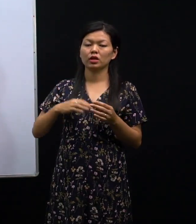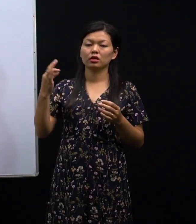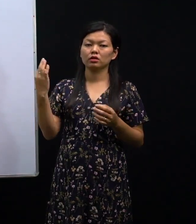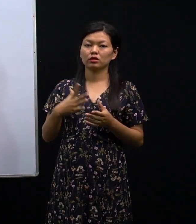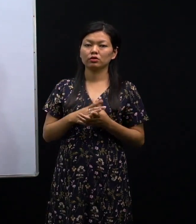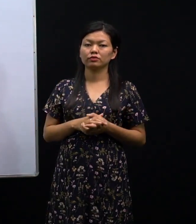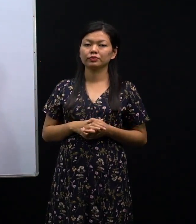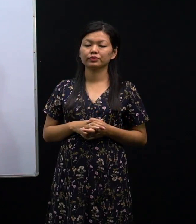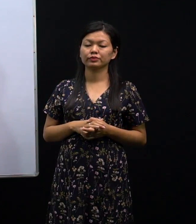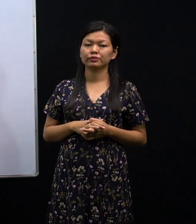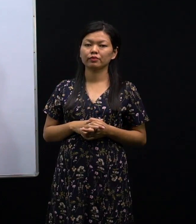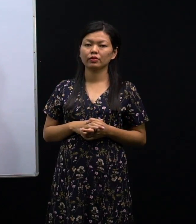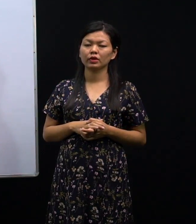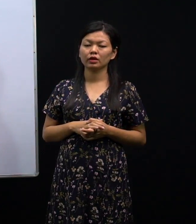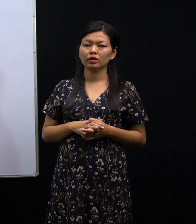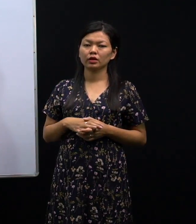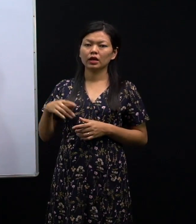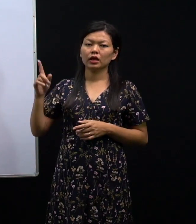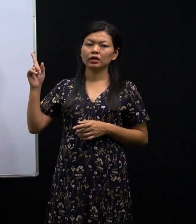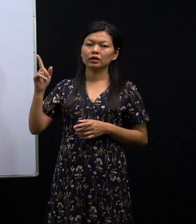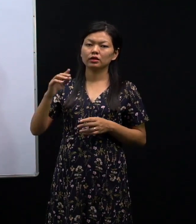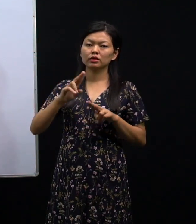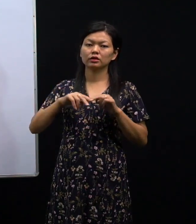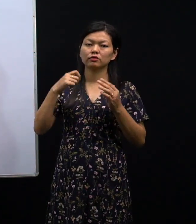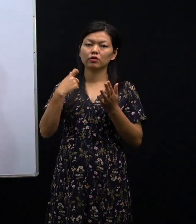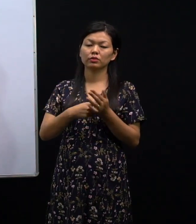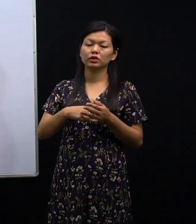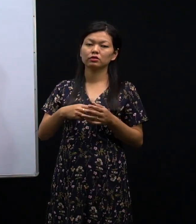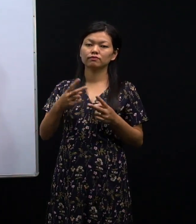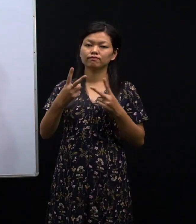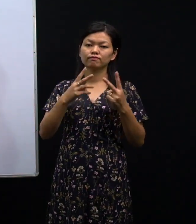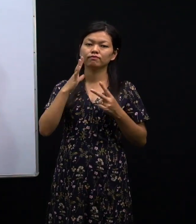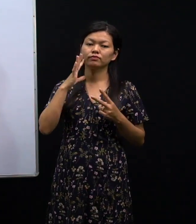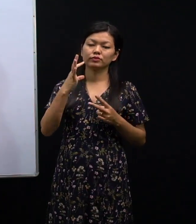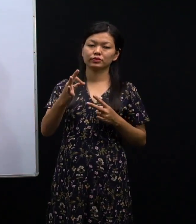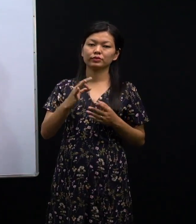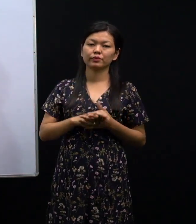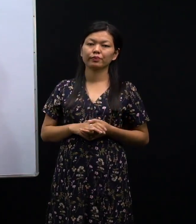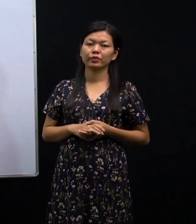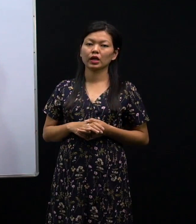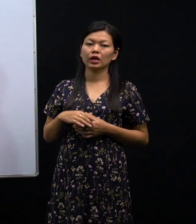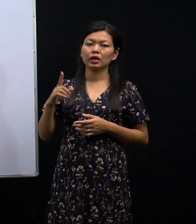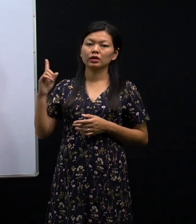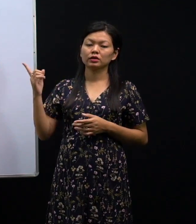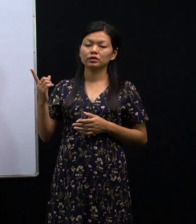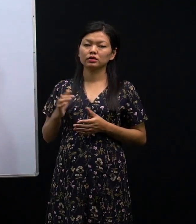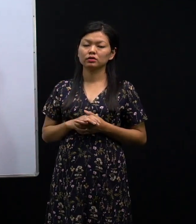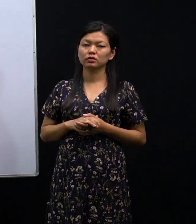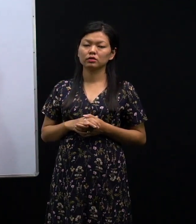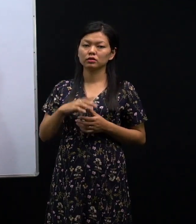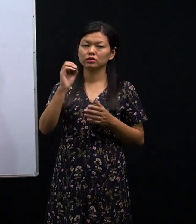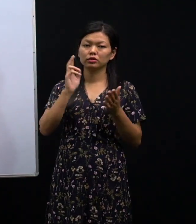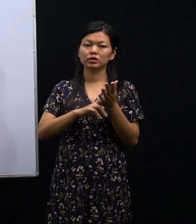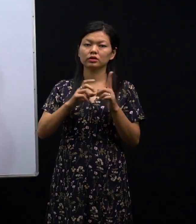Some condition of this formula also very important. From there some condition is developed. What is the condition is developed? Look at here the